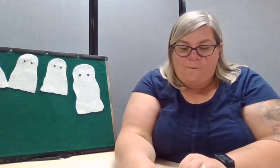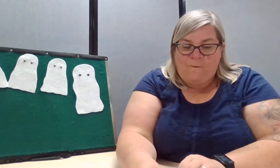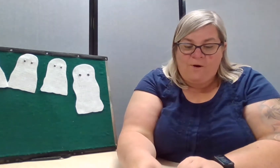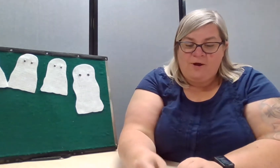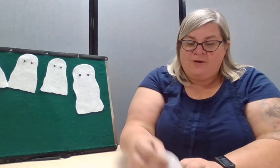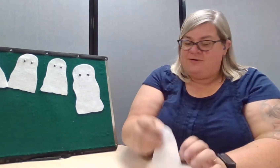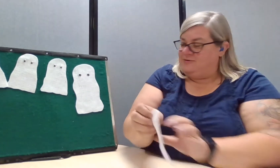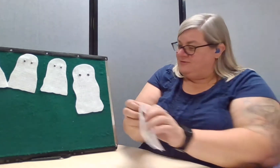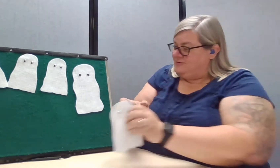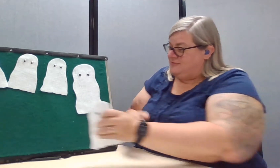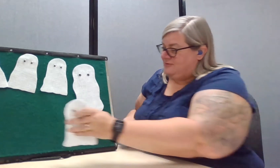4,